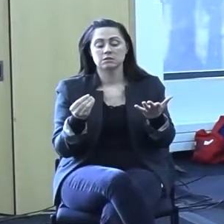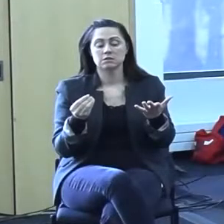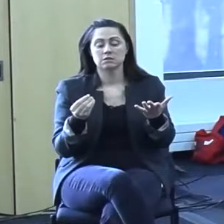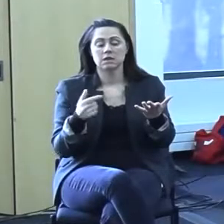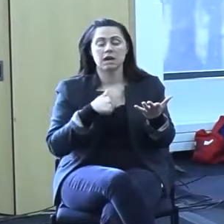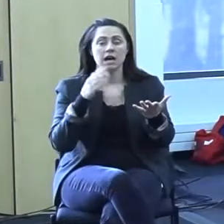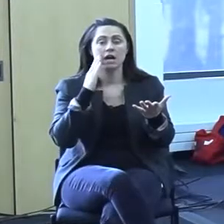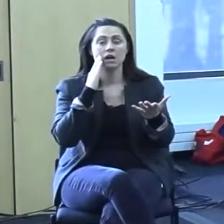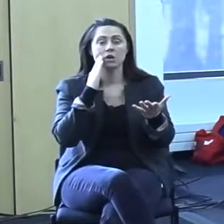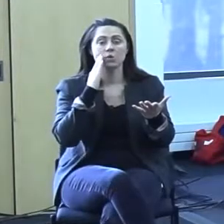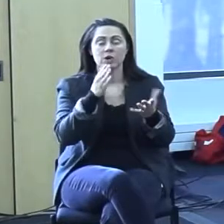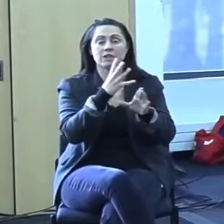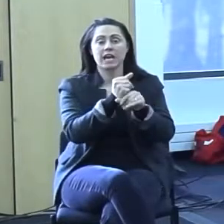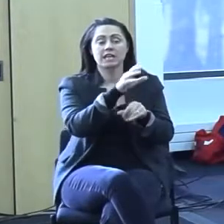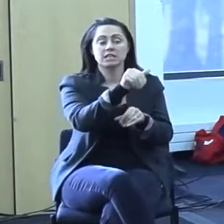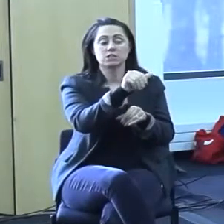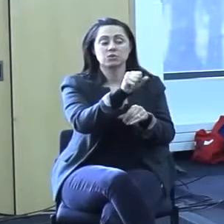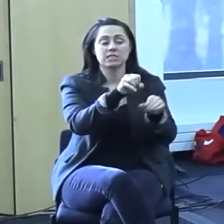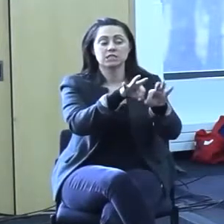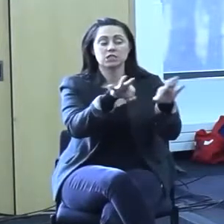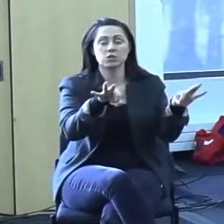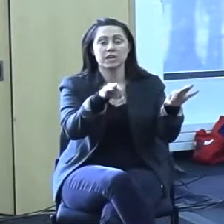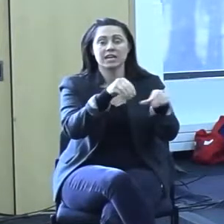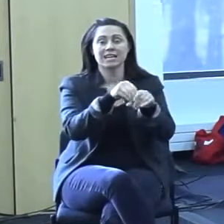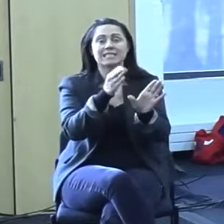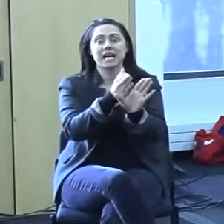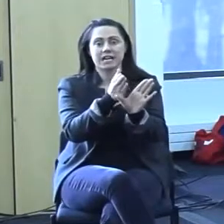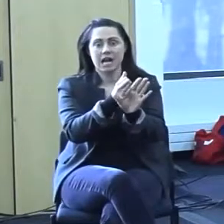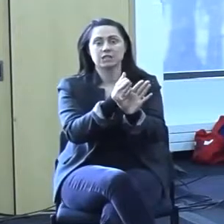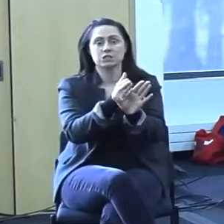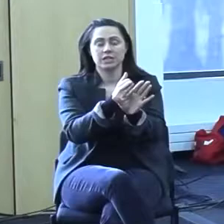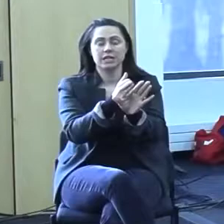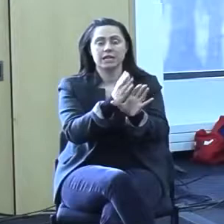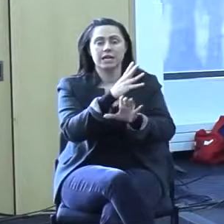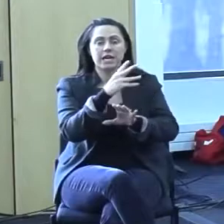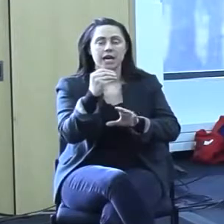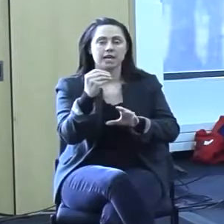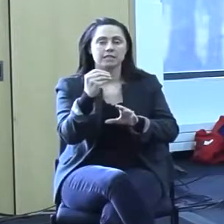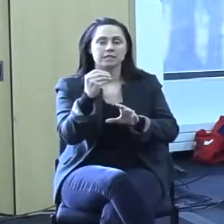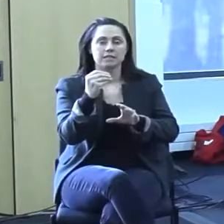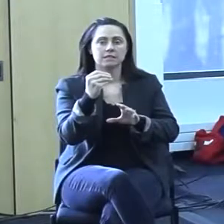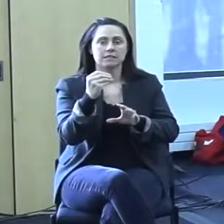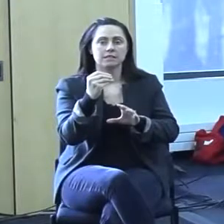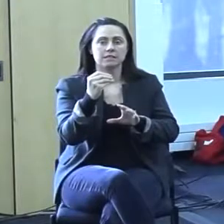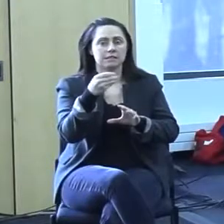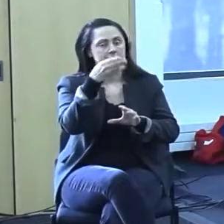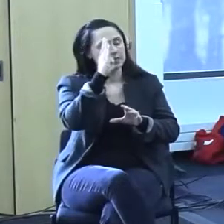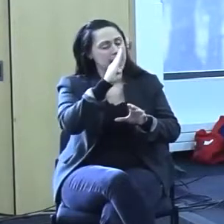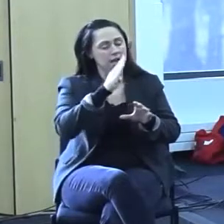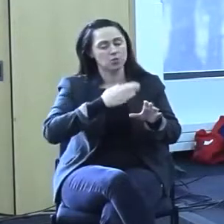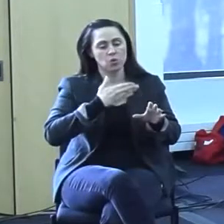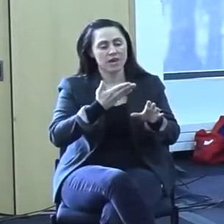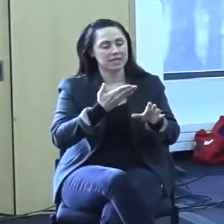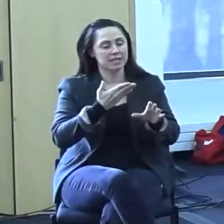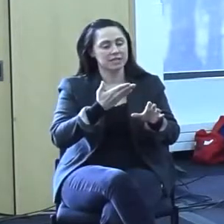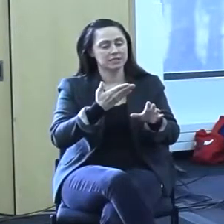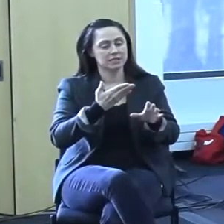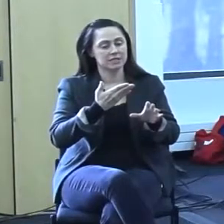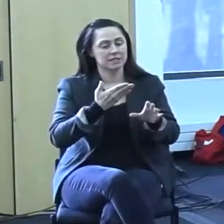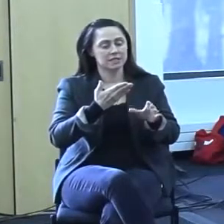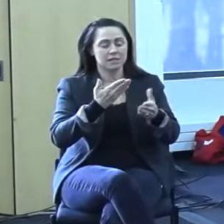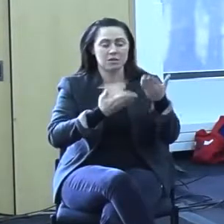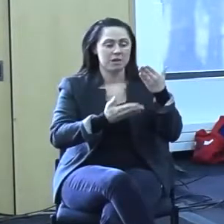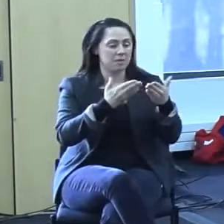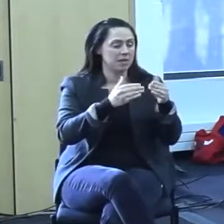I'm going to get an associate's degree in psychology, and God willing, maybe go on from there